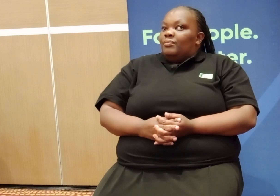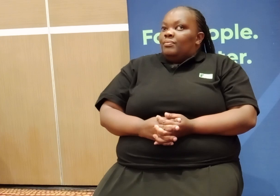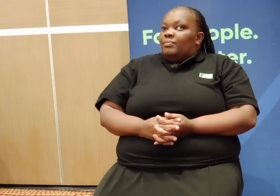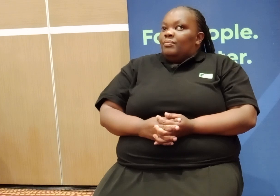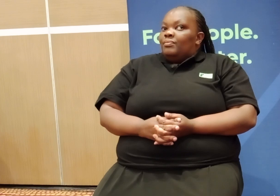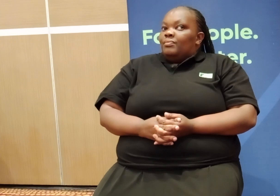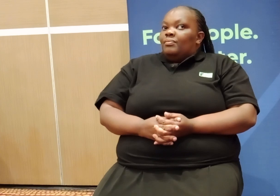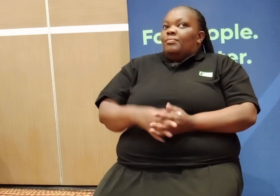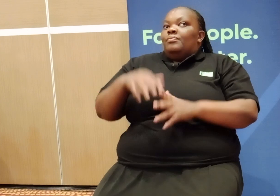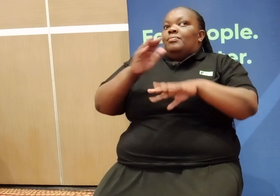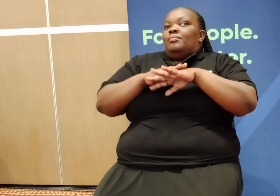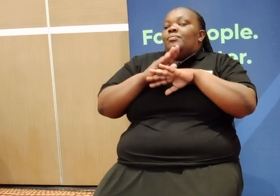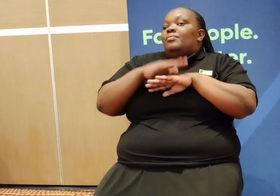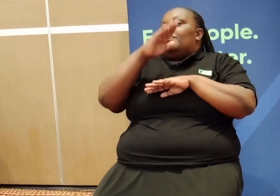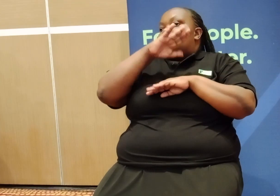Good afternoon, ladies and gentlemen.